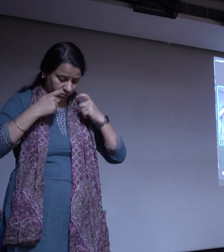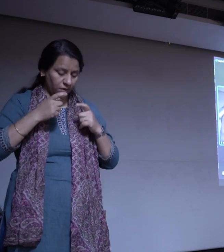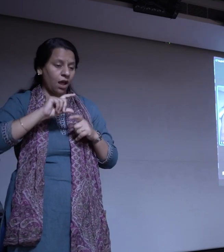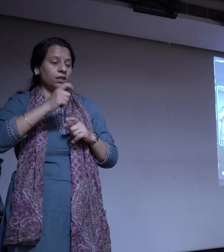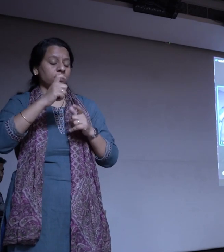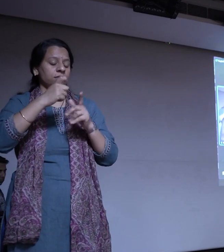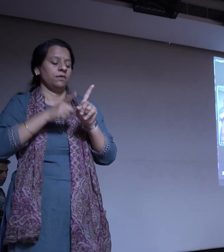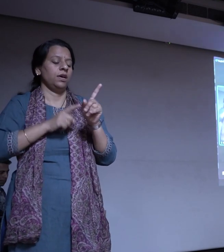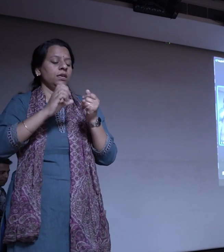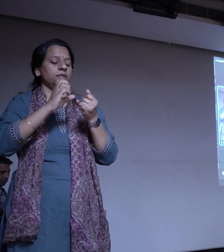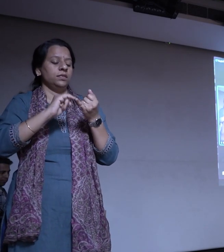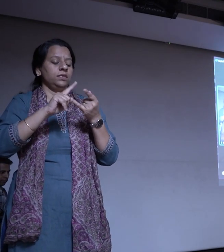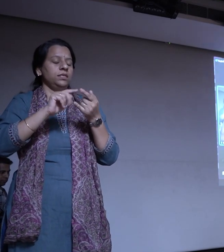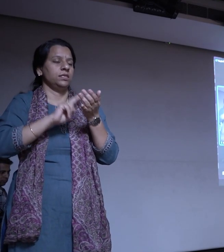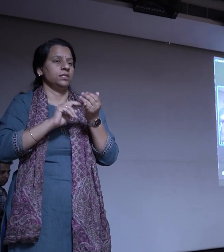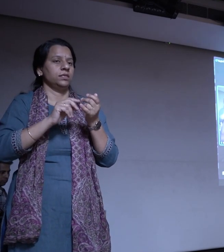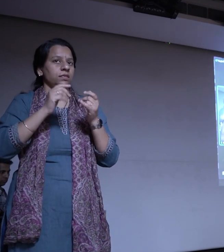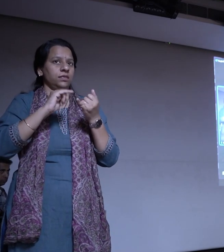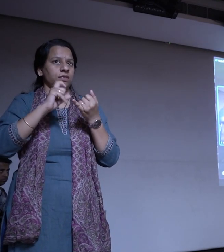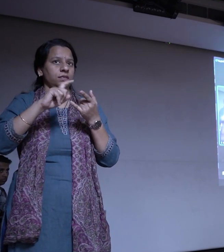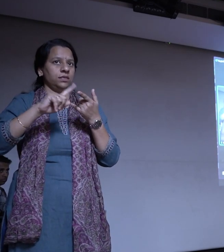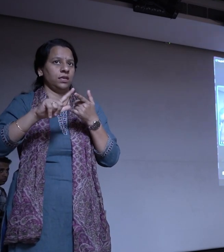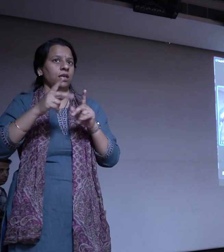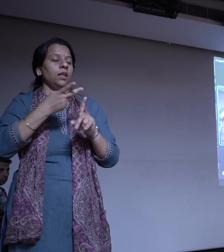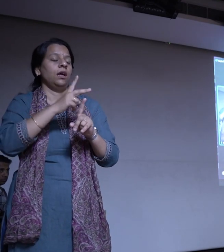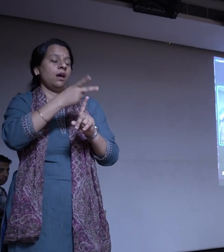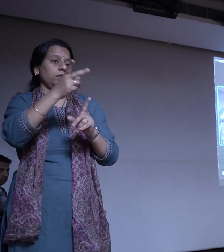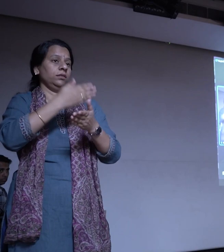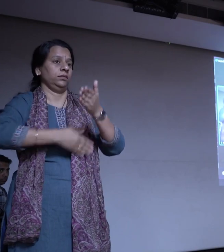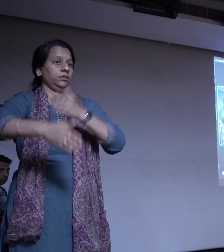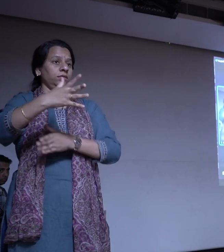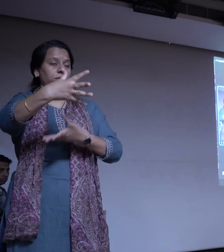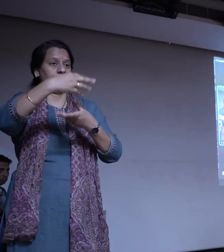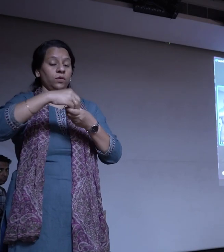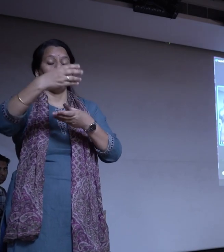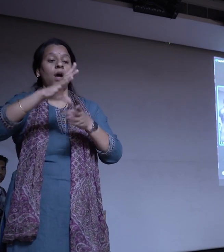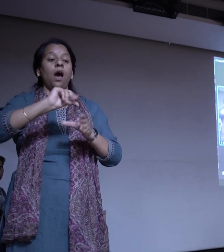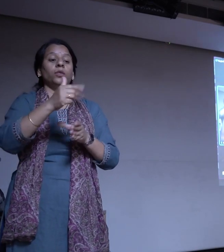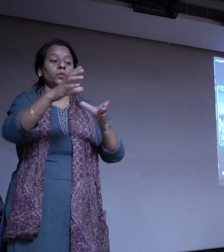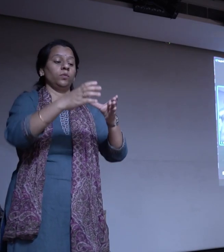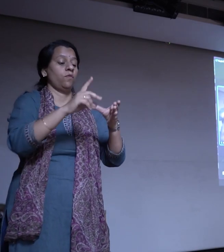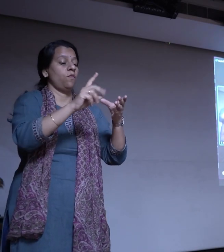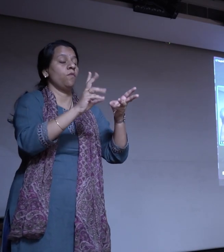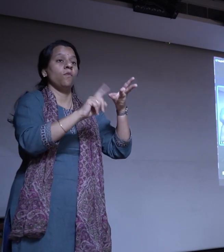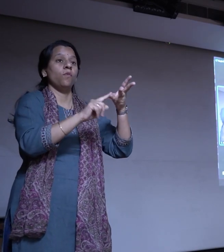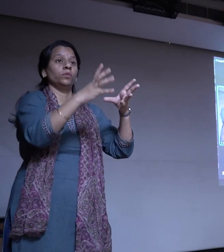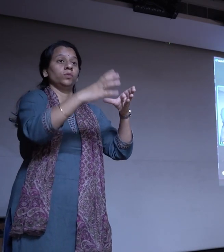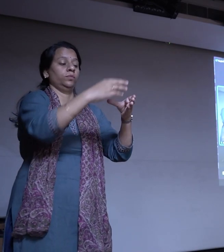cell so all the blood order diseases hemophilia thymia and CLE cell also come in the others group fourth